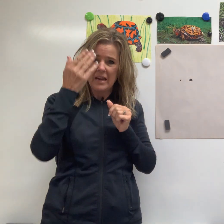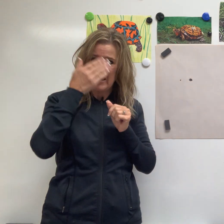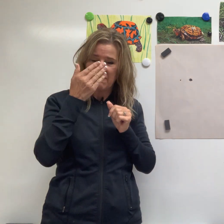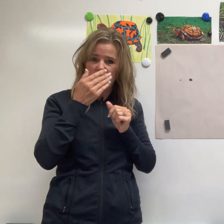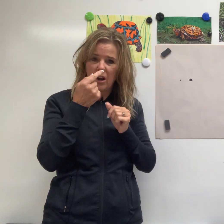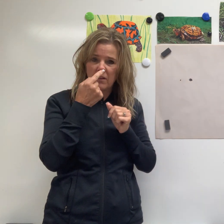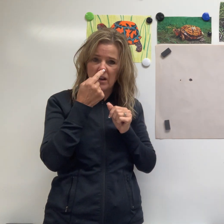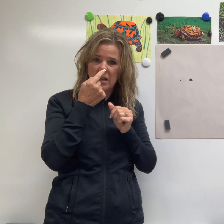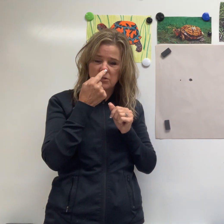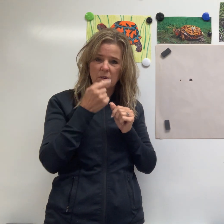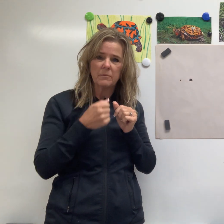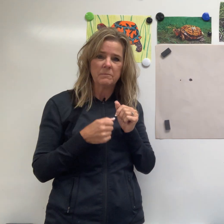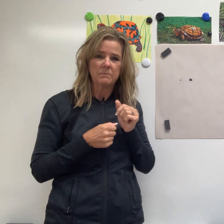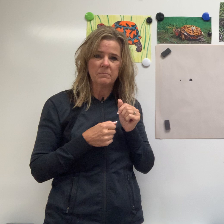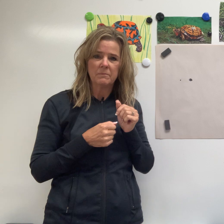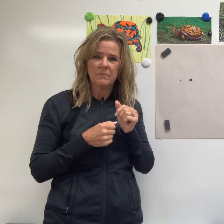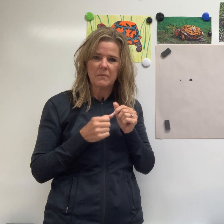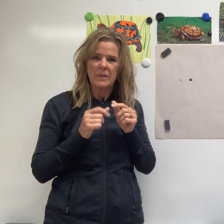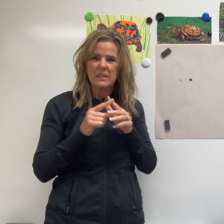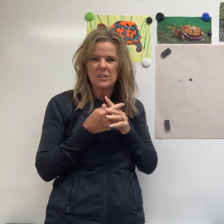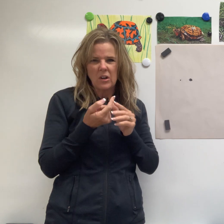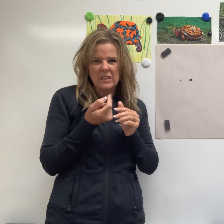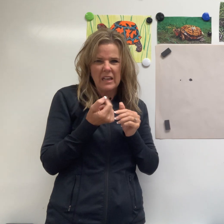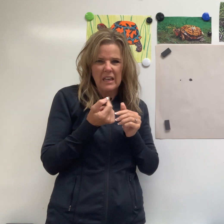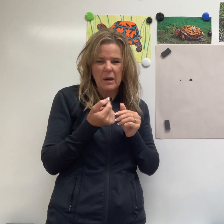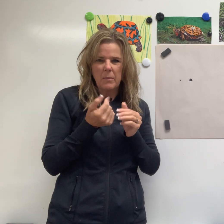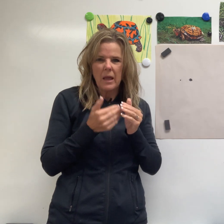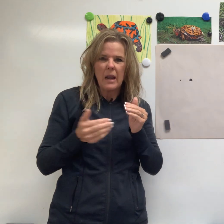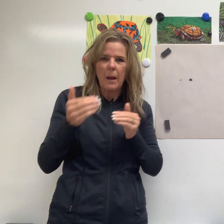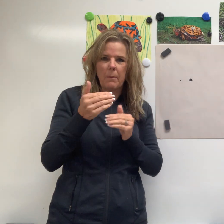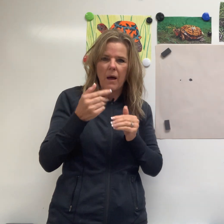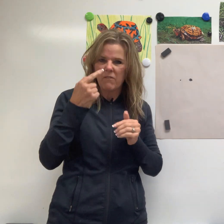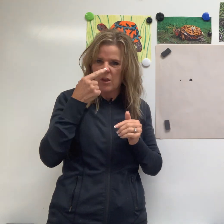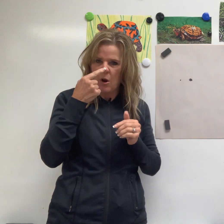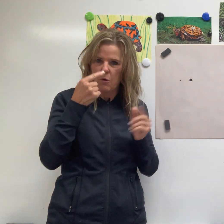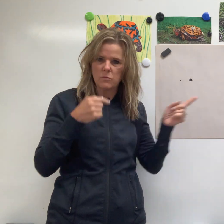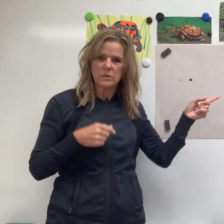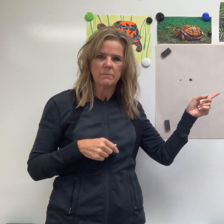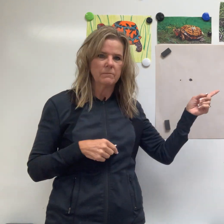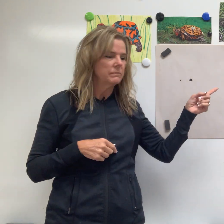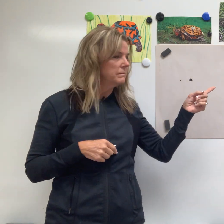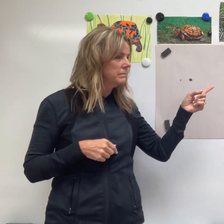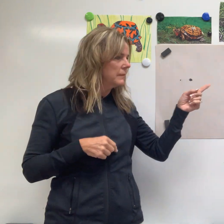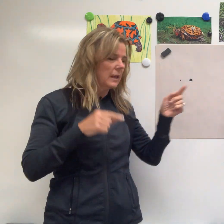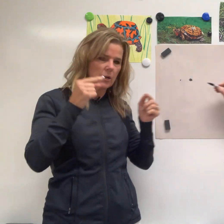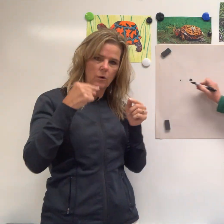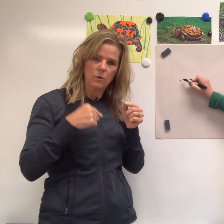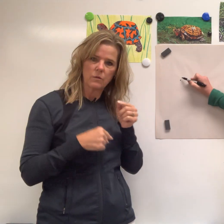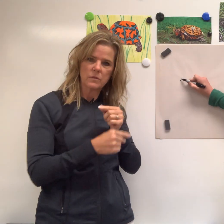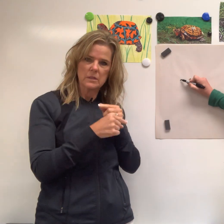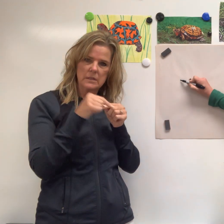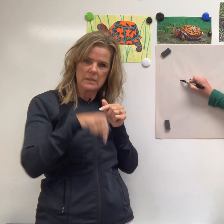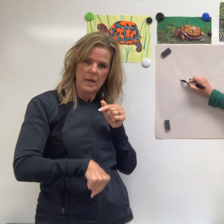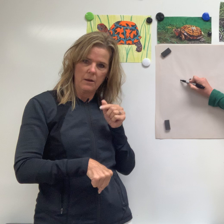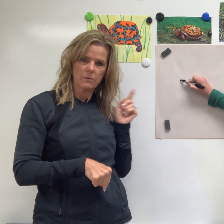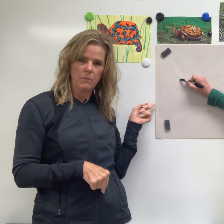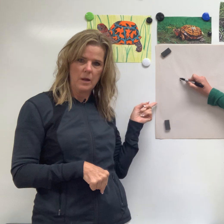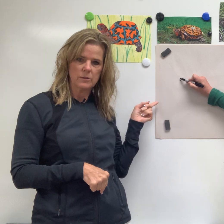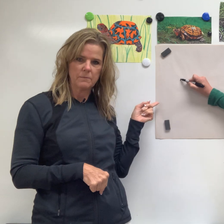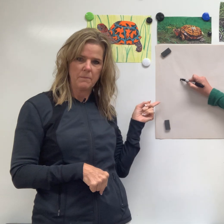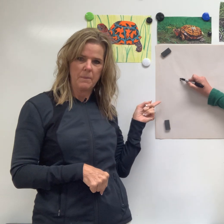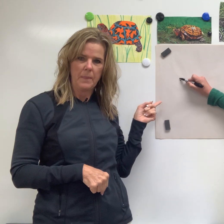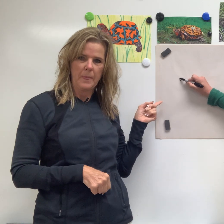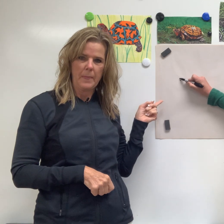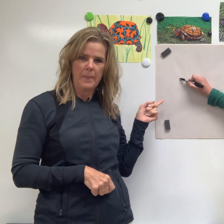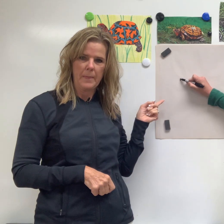nostril. I'm going to make this little curve line. It starts just a little bit above the nostril and it curves down. So watch, I'm going to start